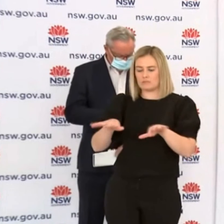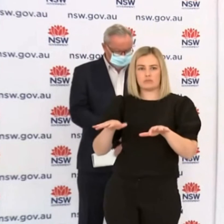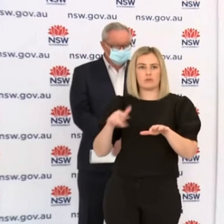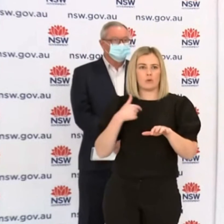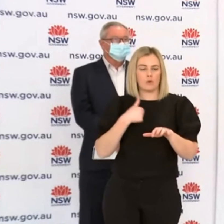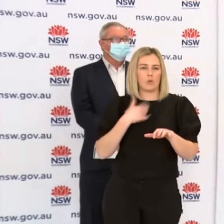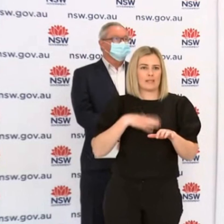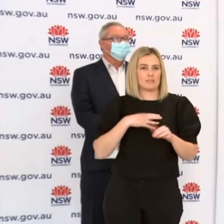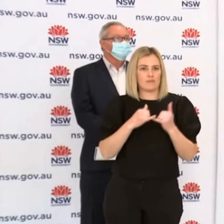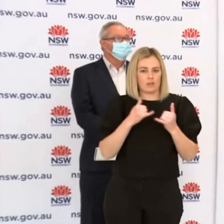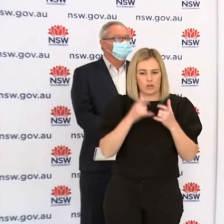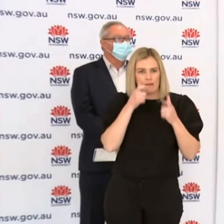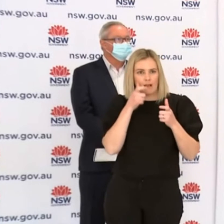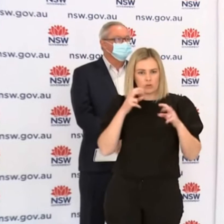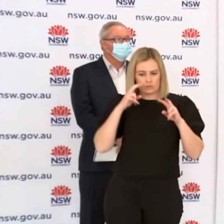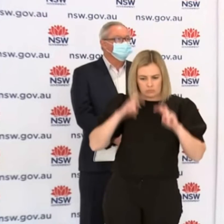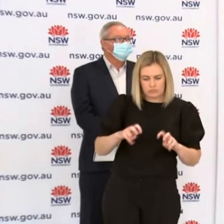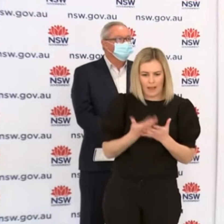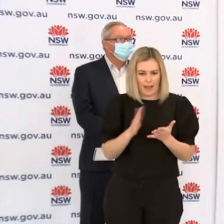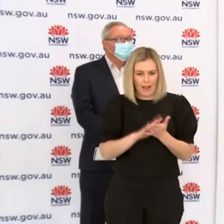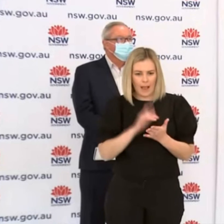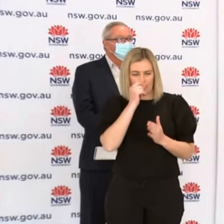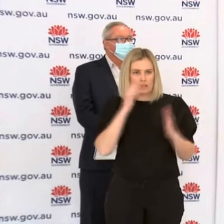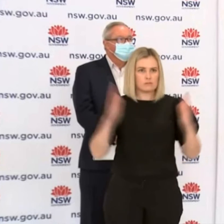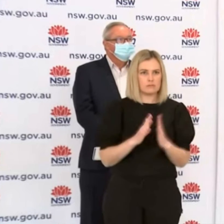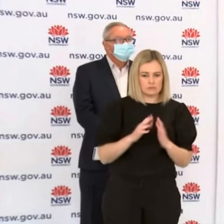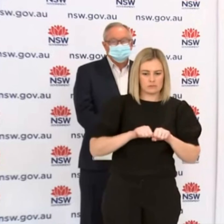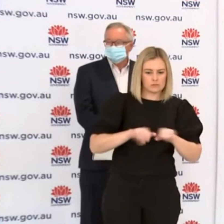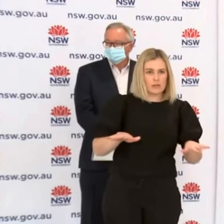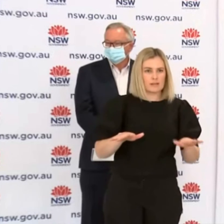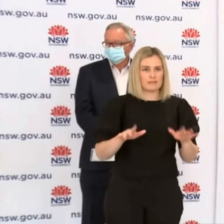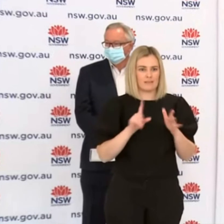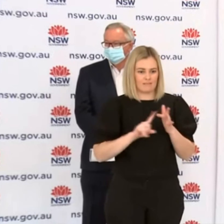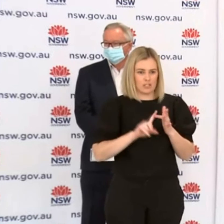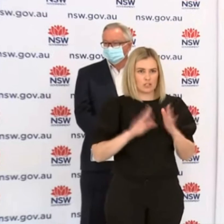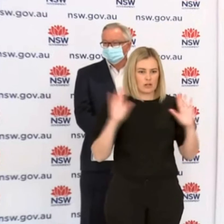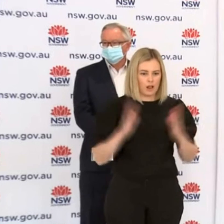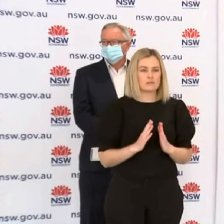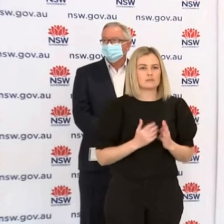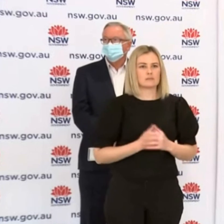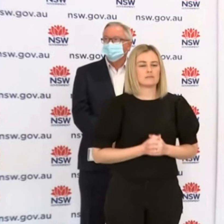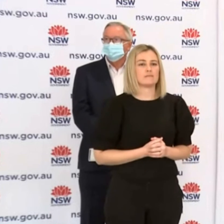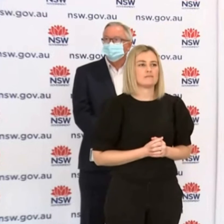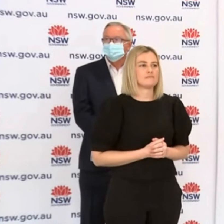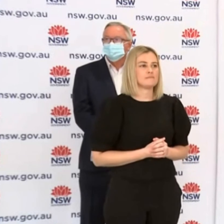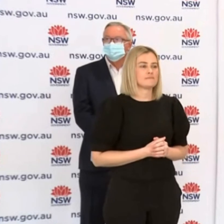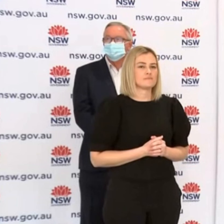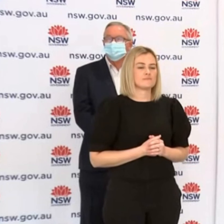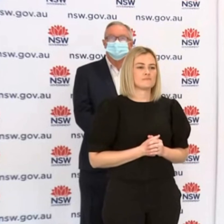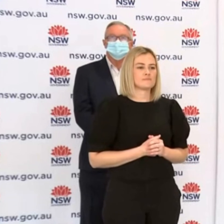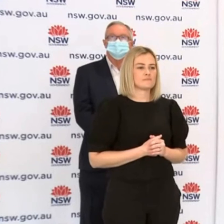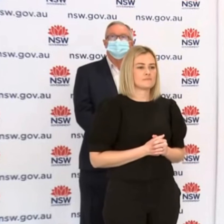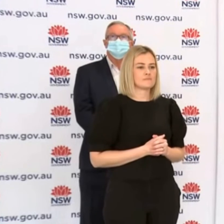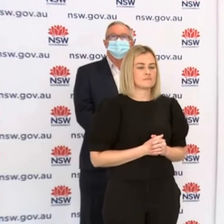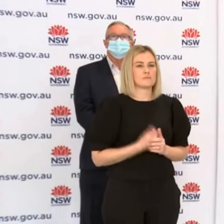a careful review of infection control and making sure that people who have been exposed are given the